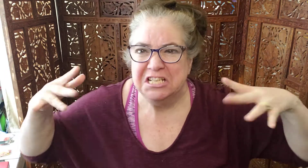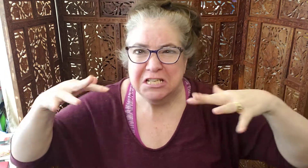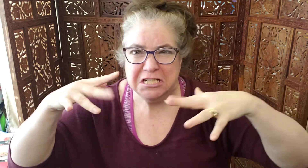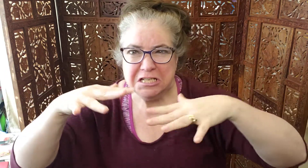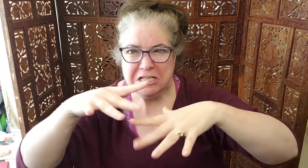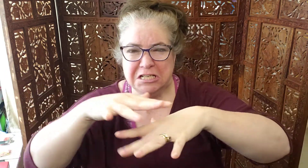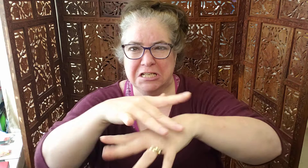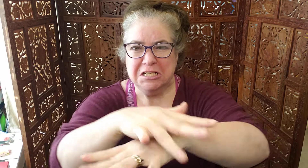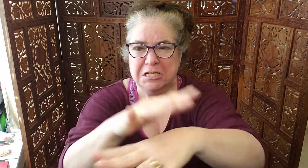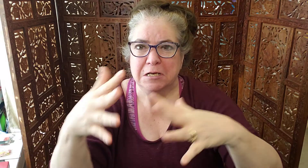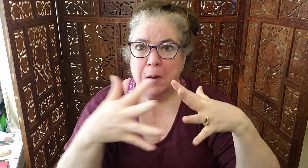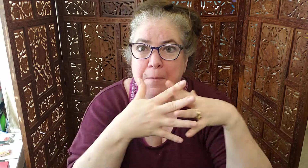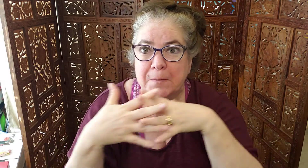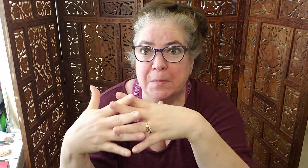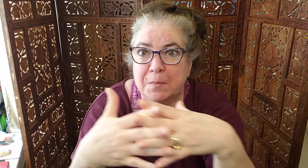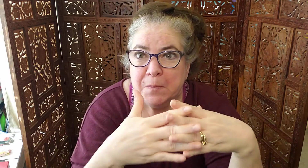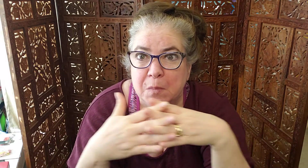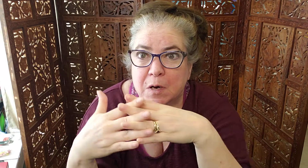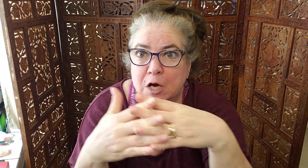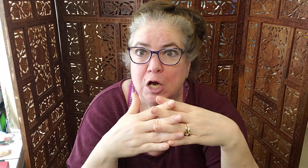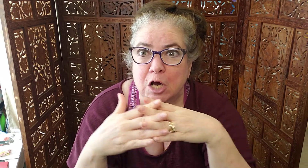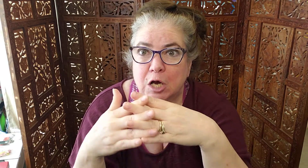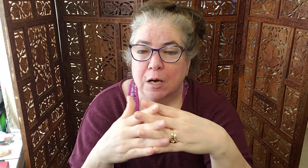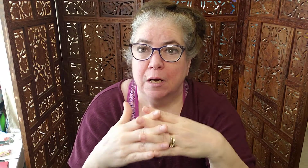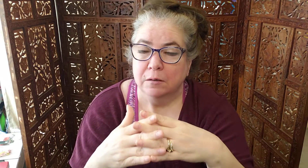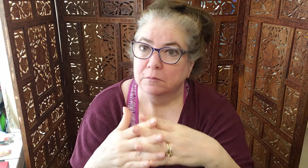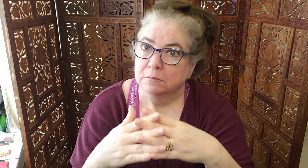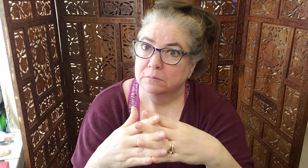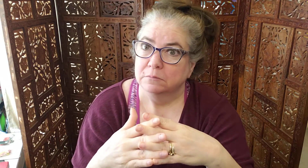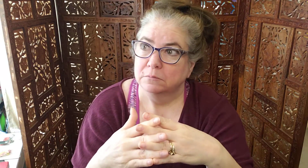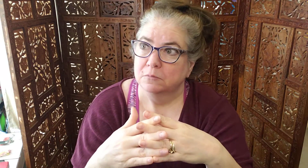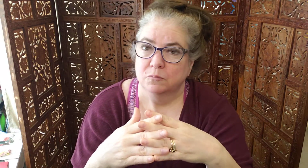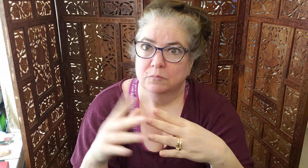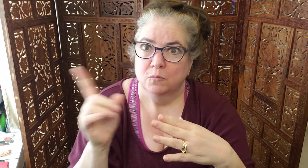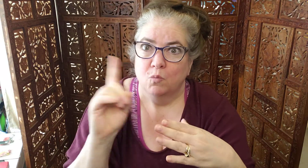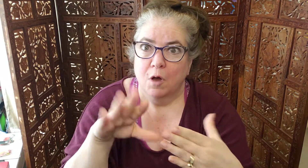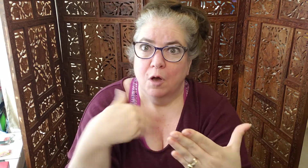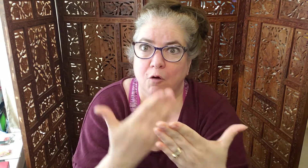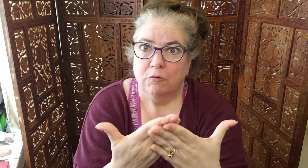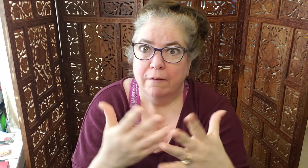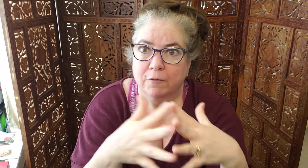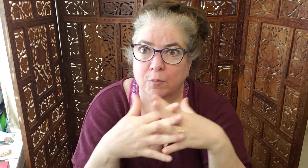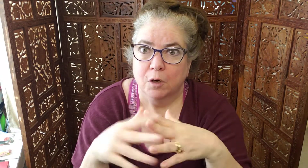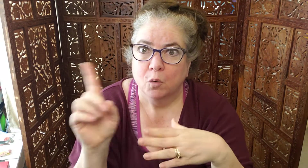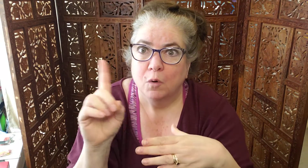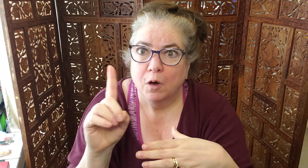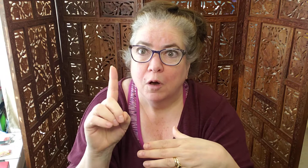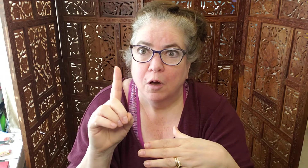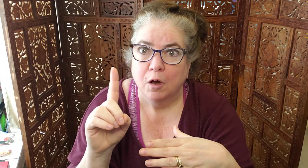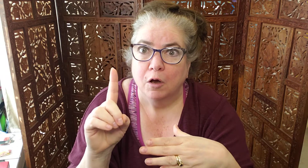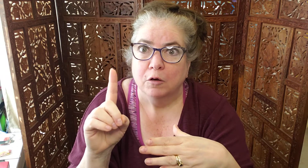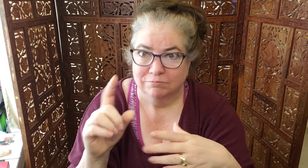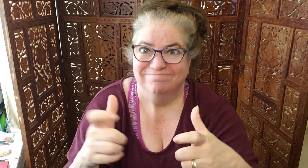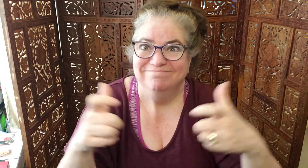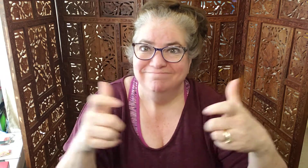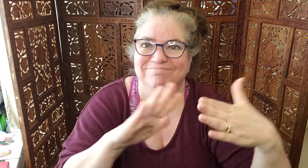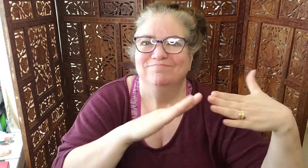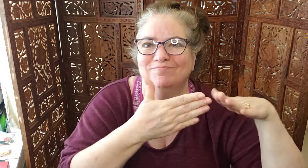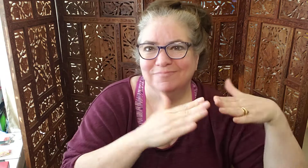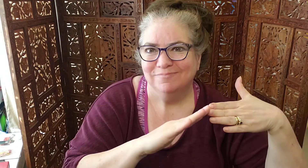many of them went through the big city ports. Makes sense. Many came to New York